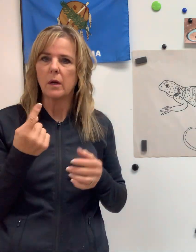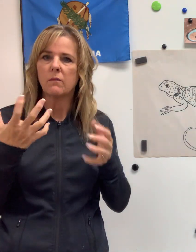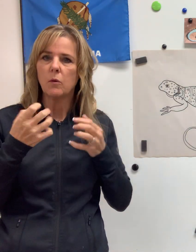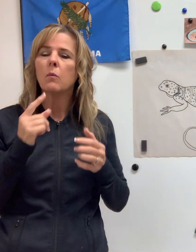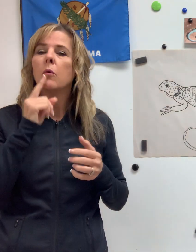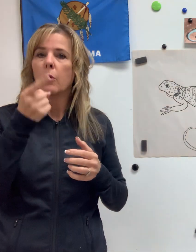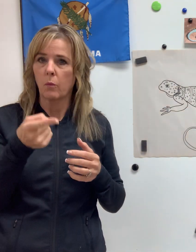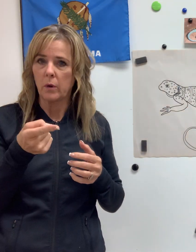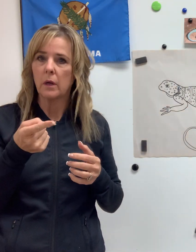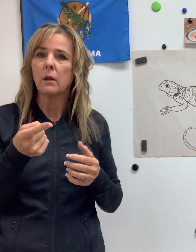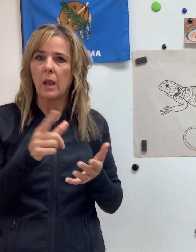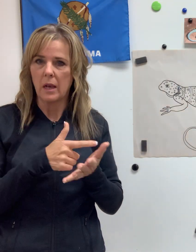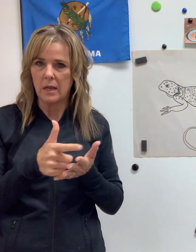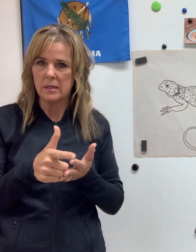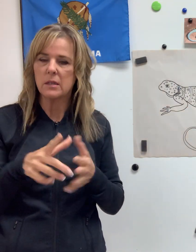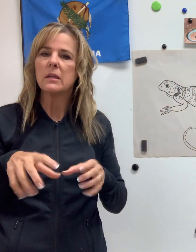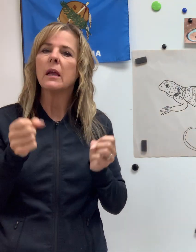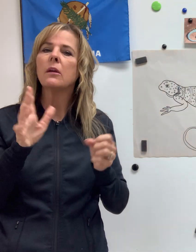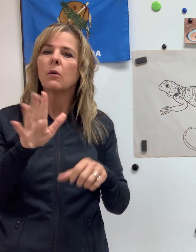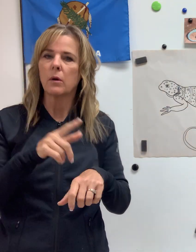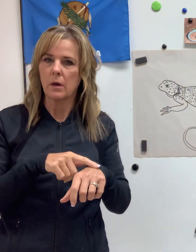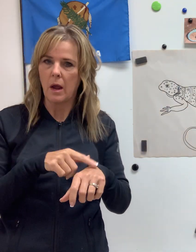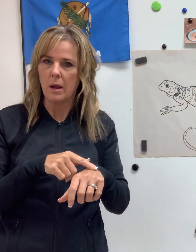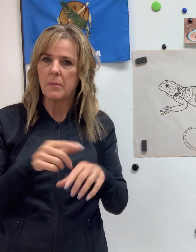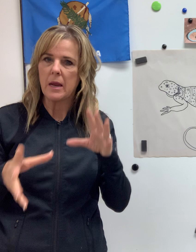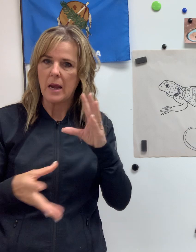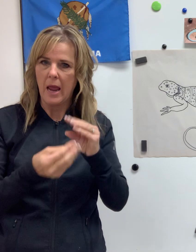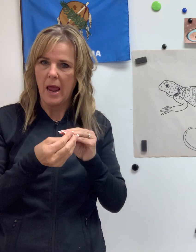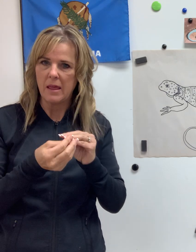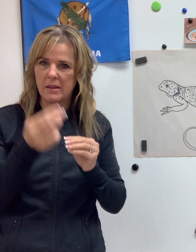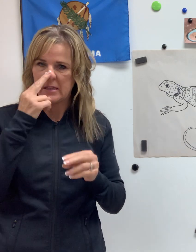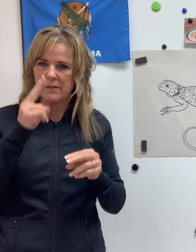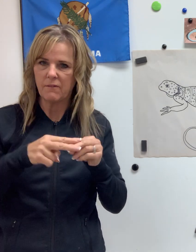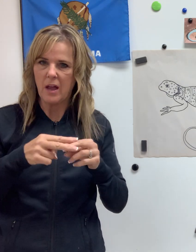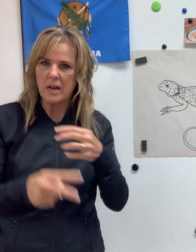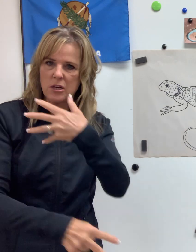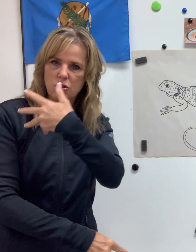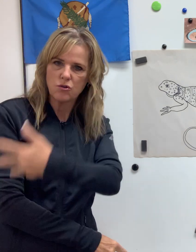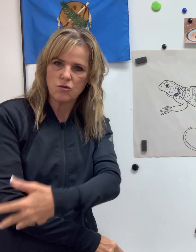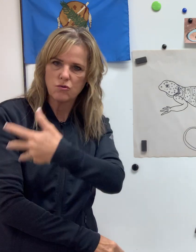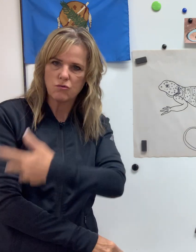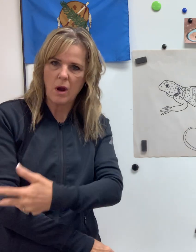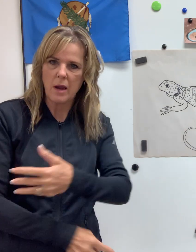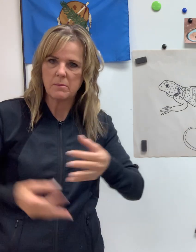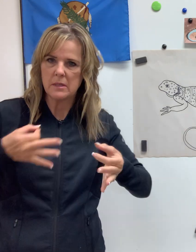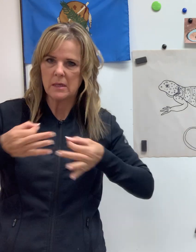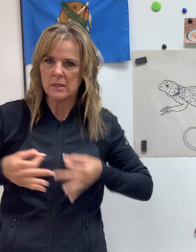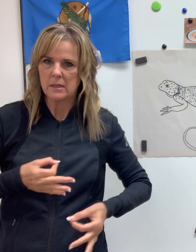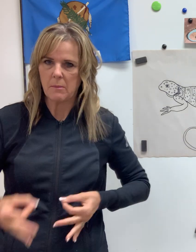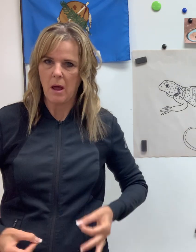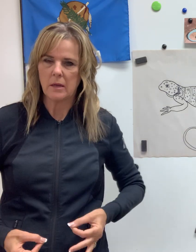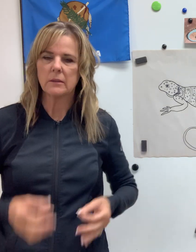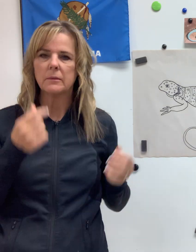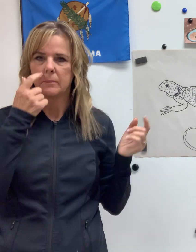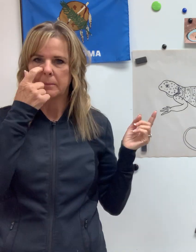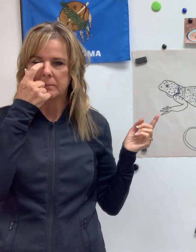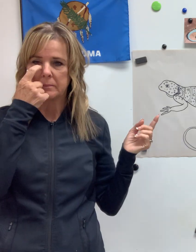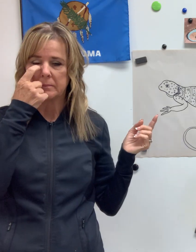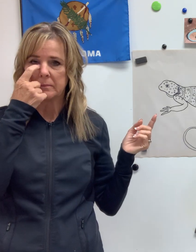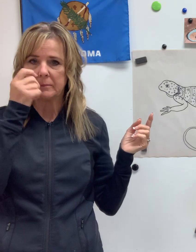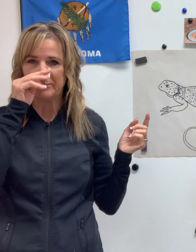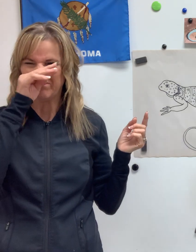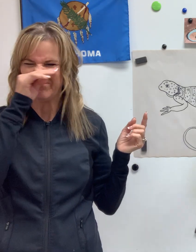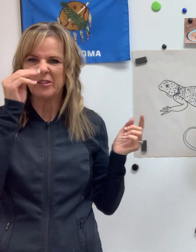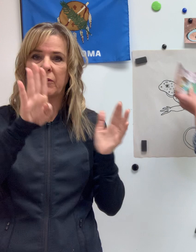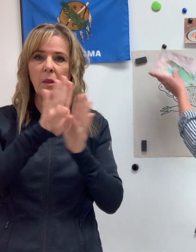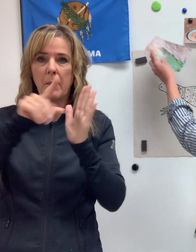realistic one, you're going to take your time and add these fun stripes and spot patterns, okay? So for the